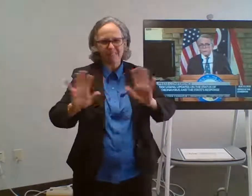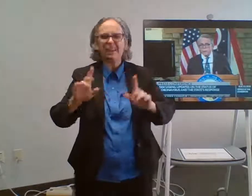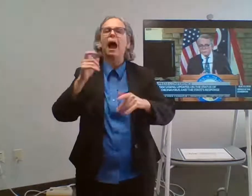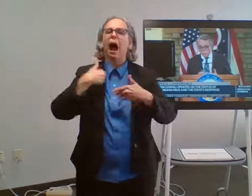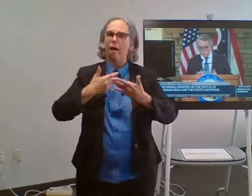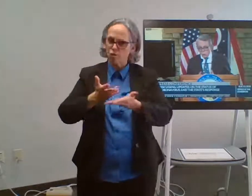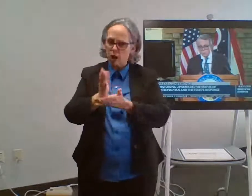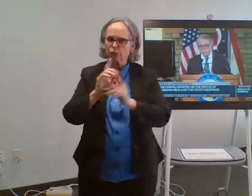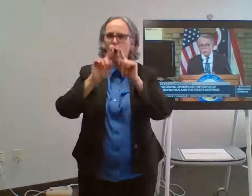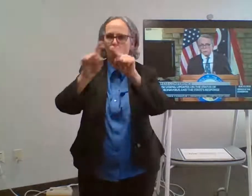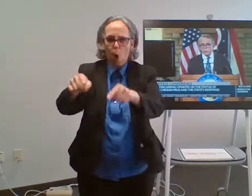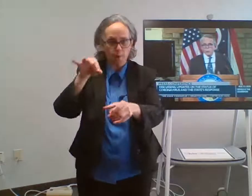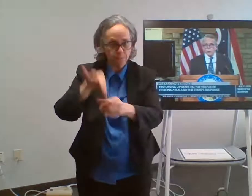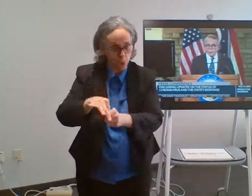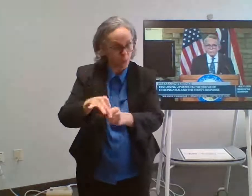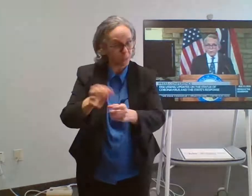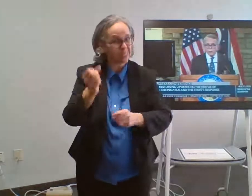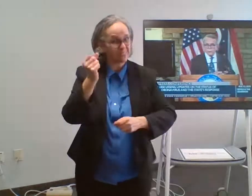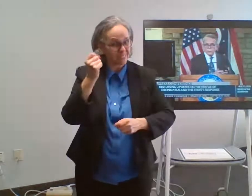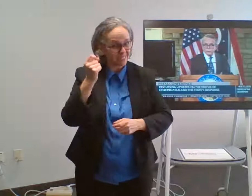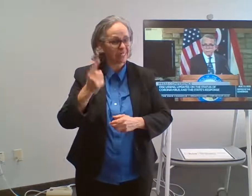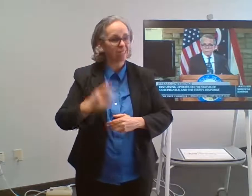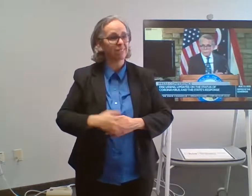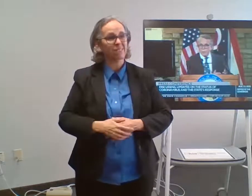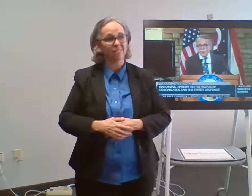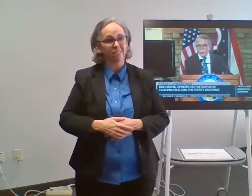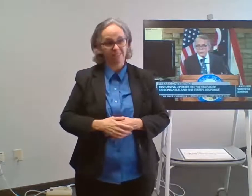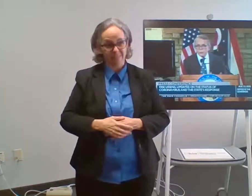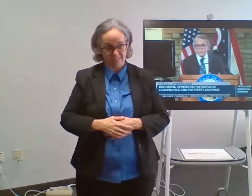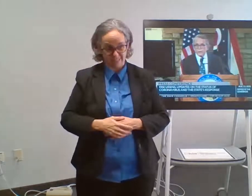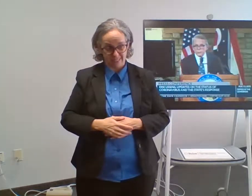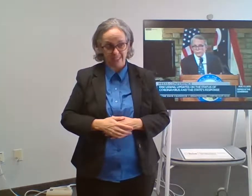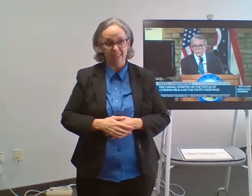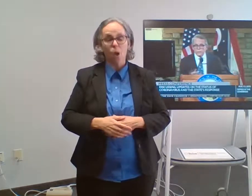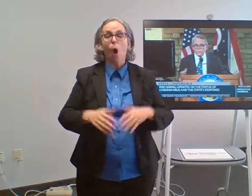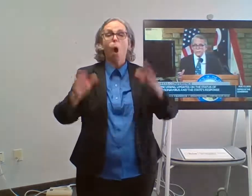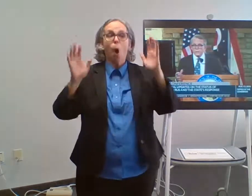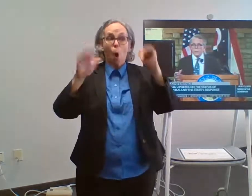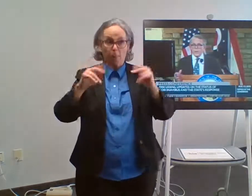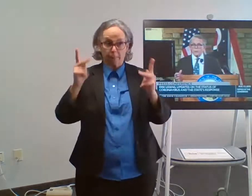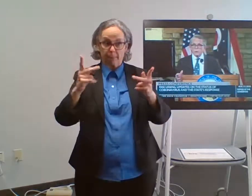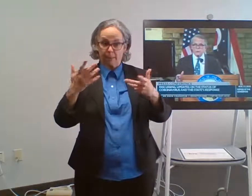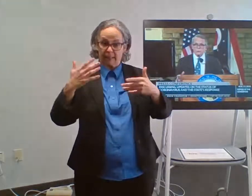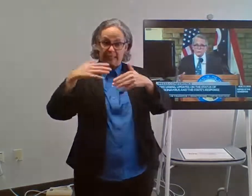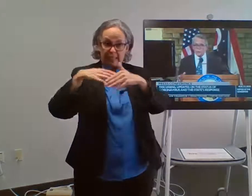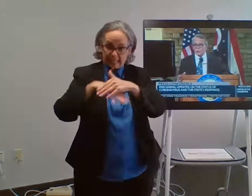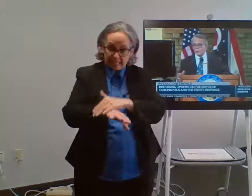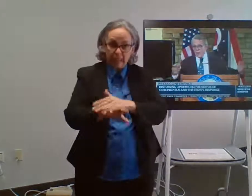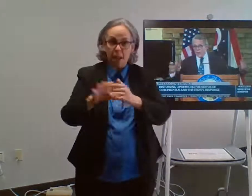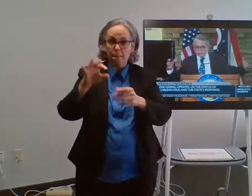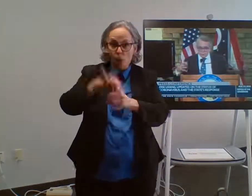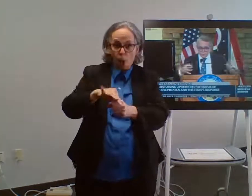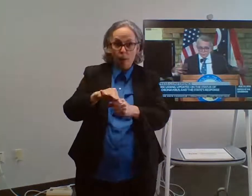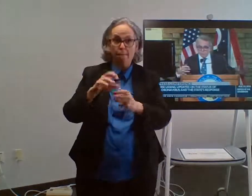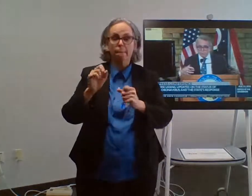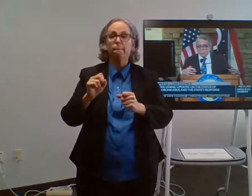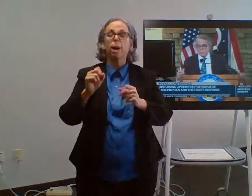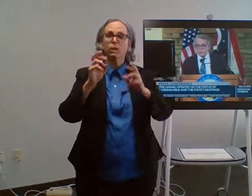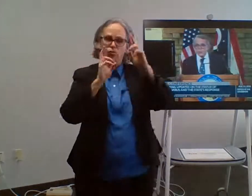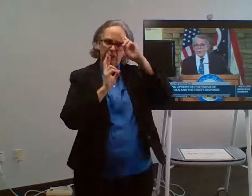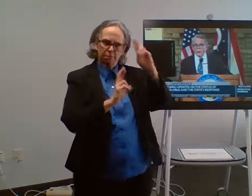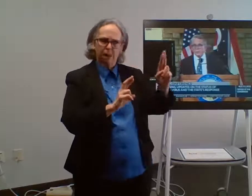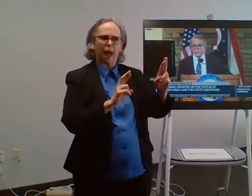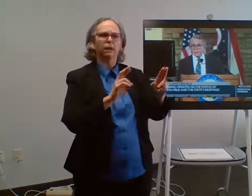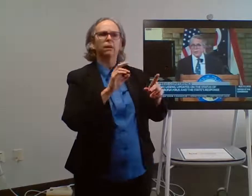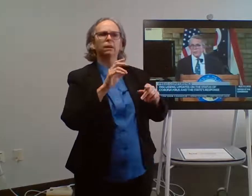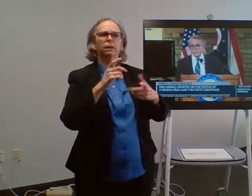right. We would hope that people who go in and vote would be respectful of the poll workers, particularly who are there for 13 hours and longer than that. They're seeing people for